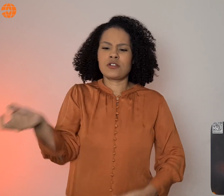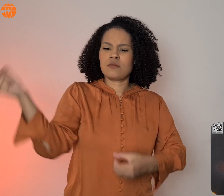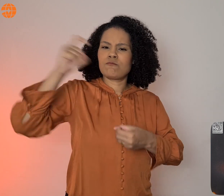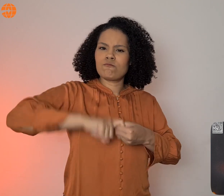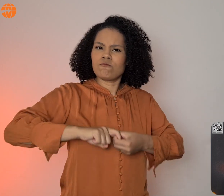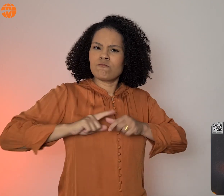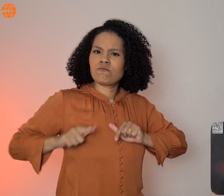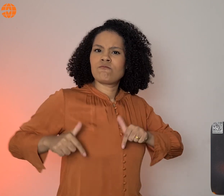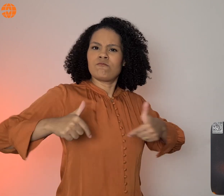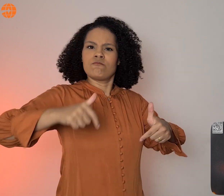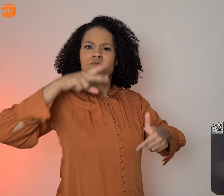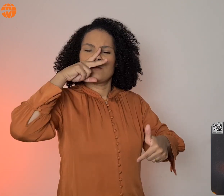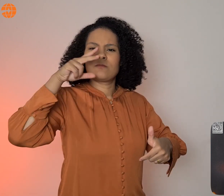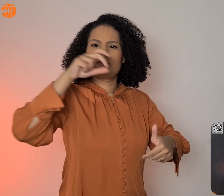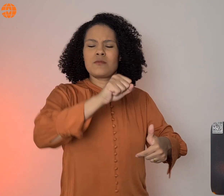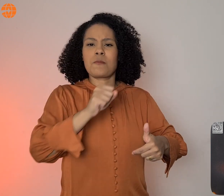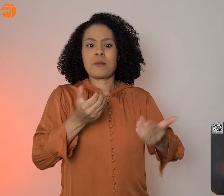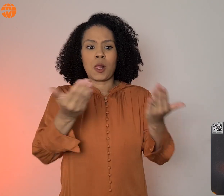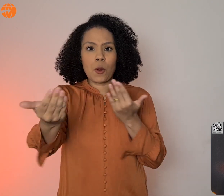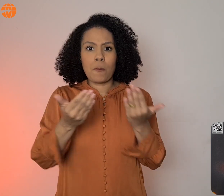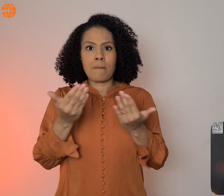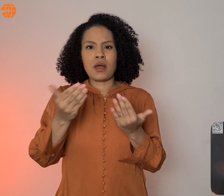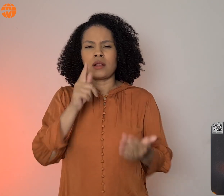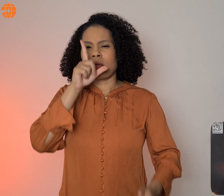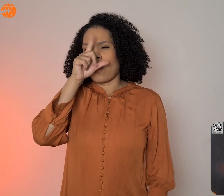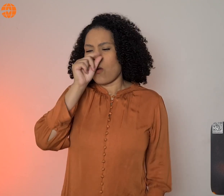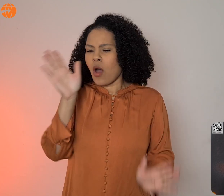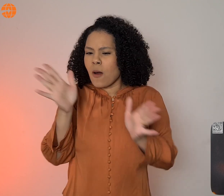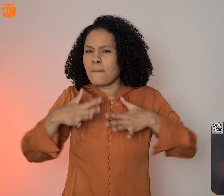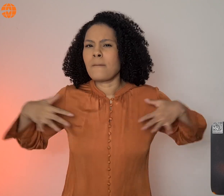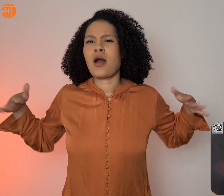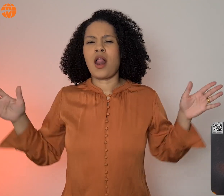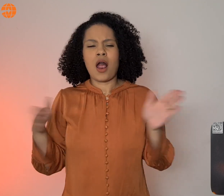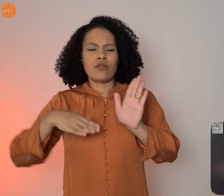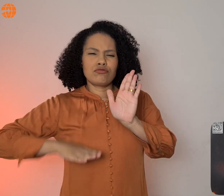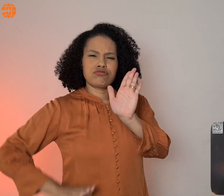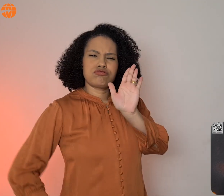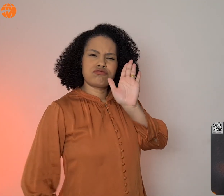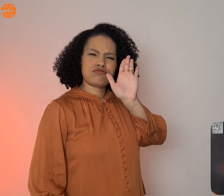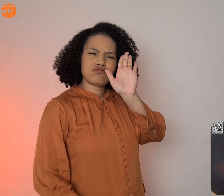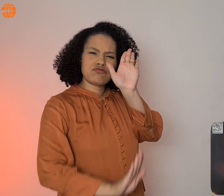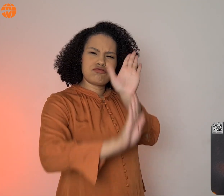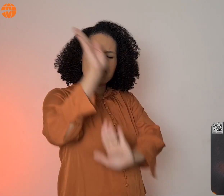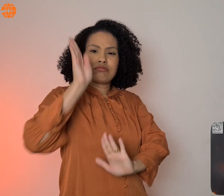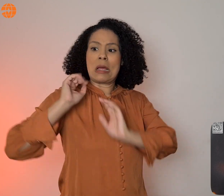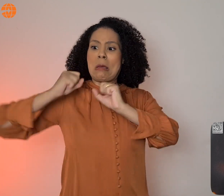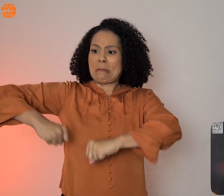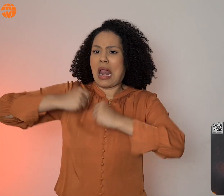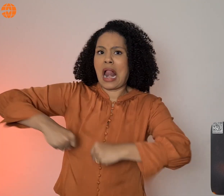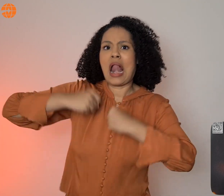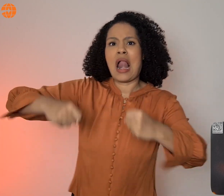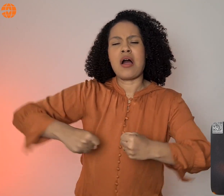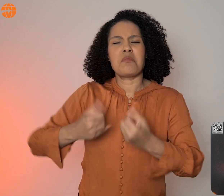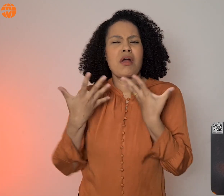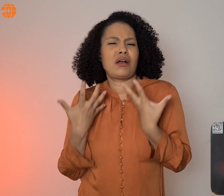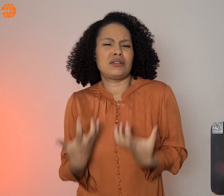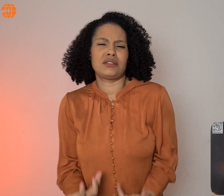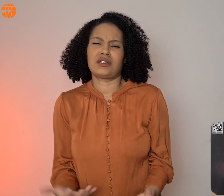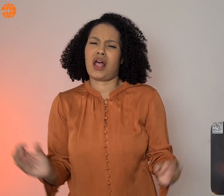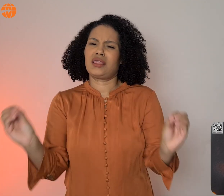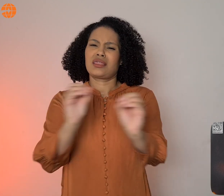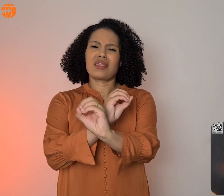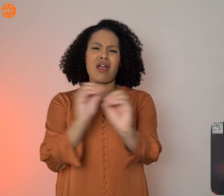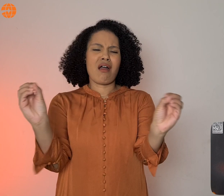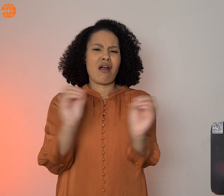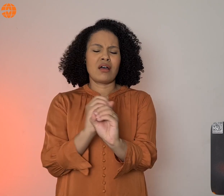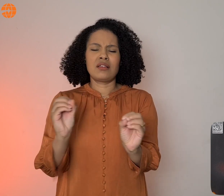with wings as eagles. Eles subirão às alturas como águias. They will run and not be weary. Eles correrão e não se